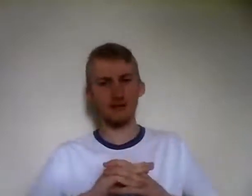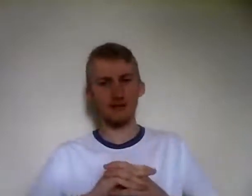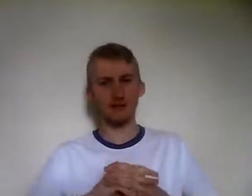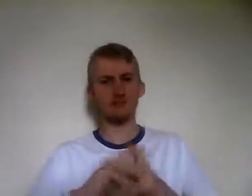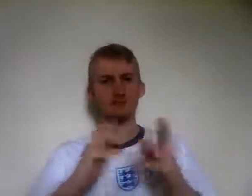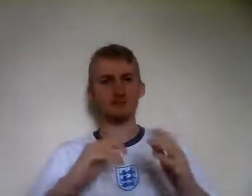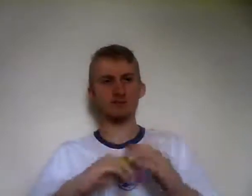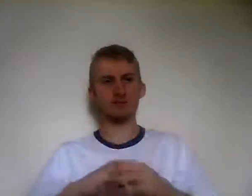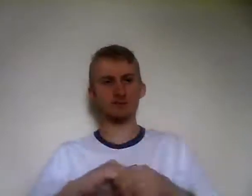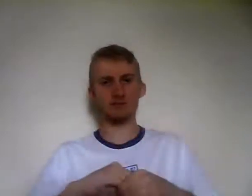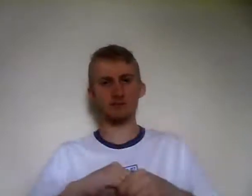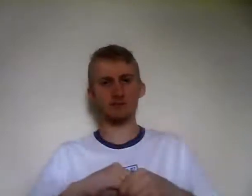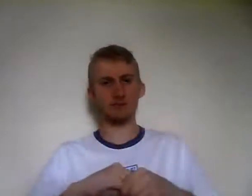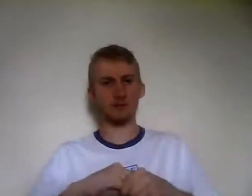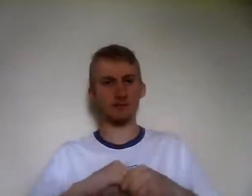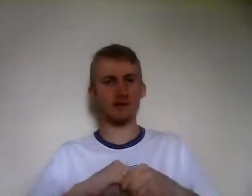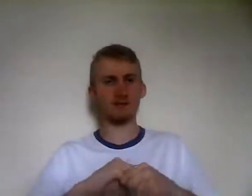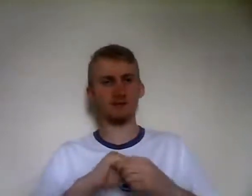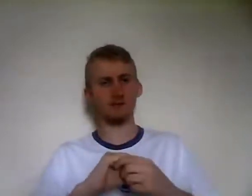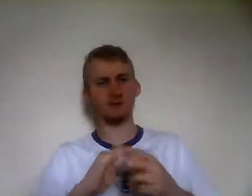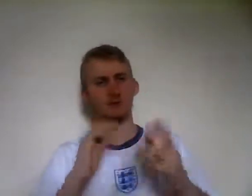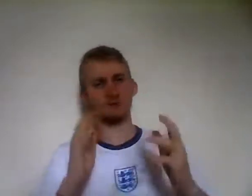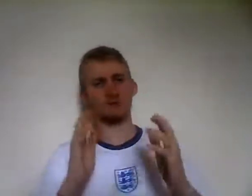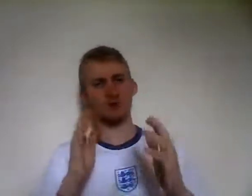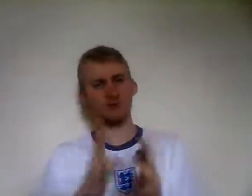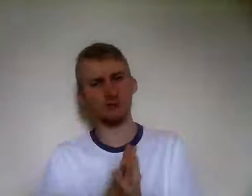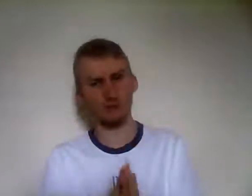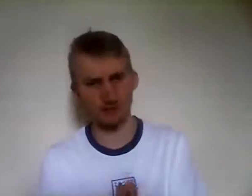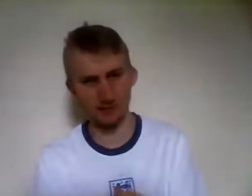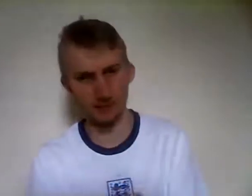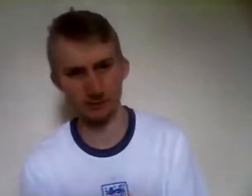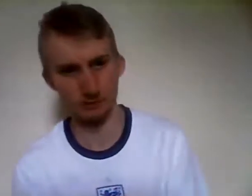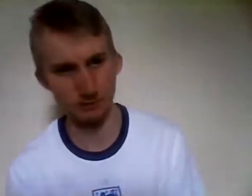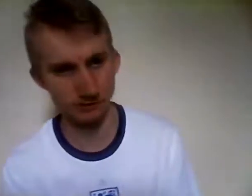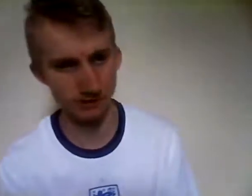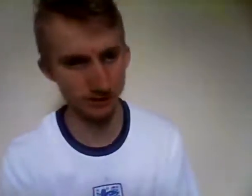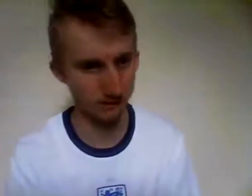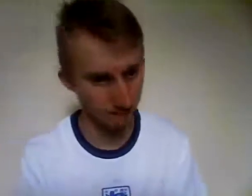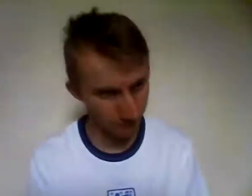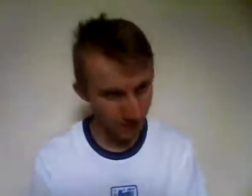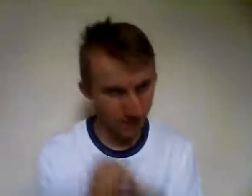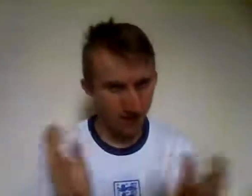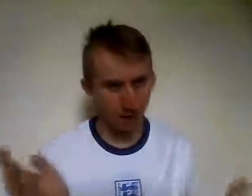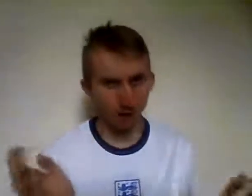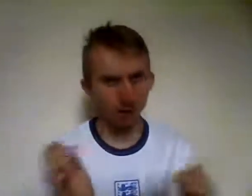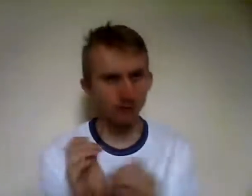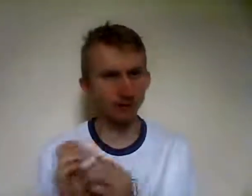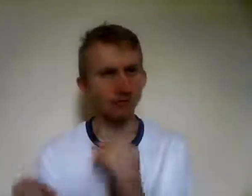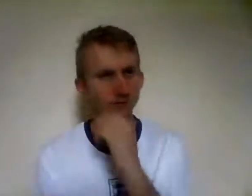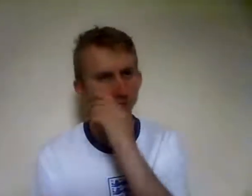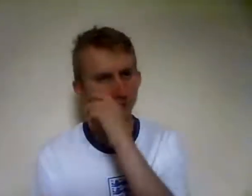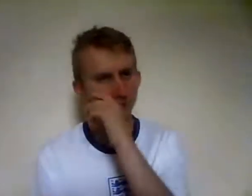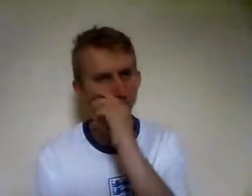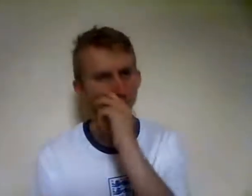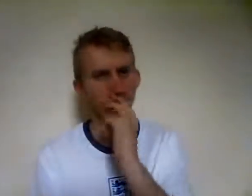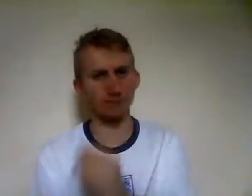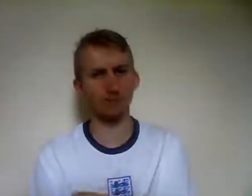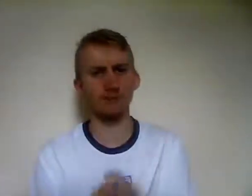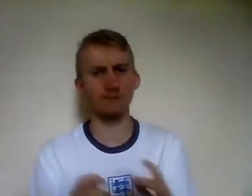and he was released by the club at the conclusion of the 2011-12 season. On the 9th of April, it